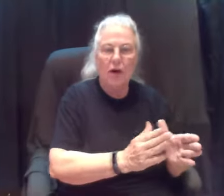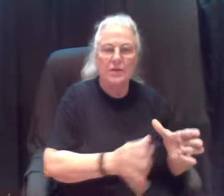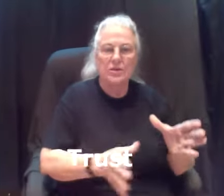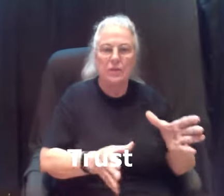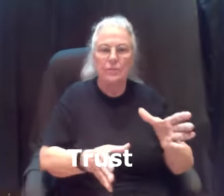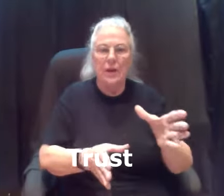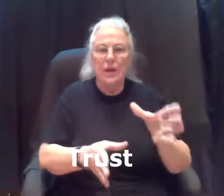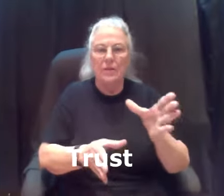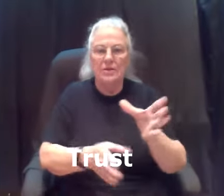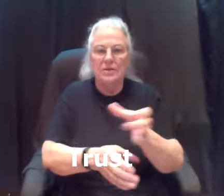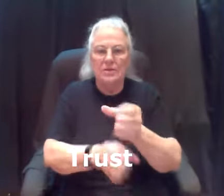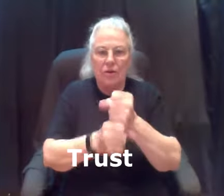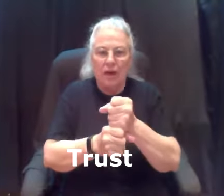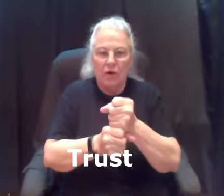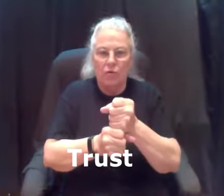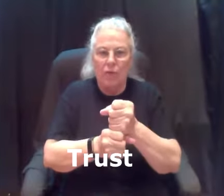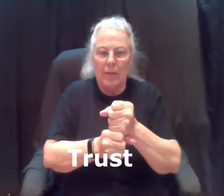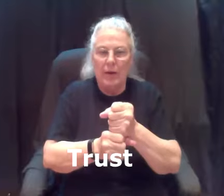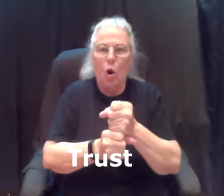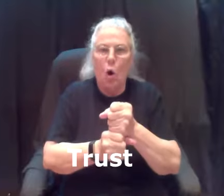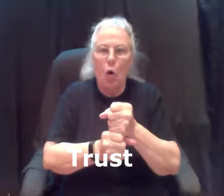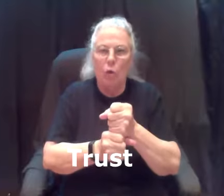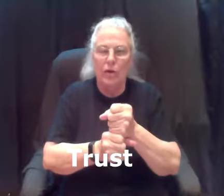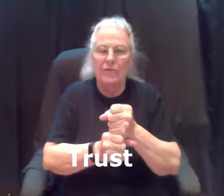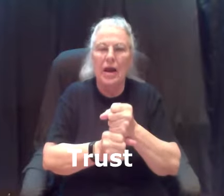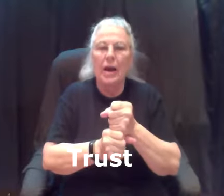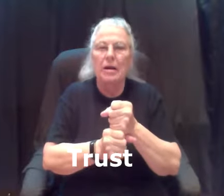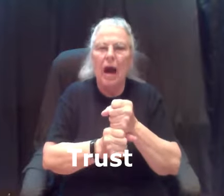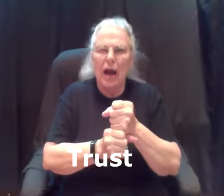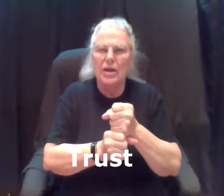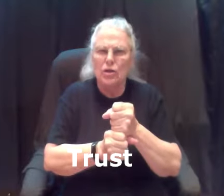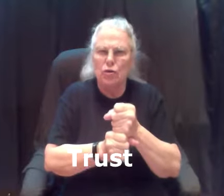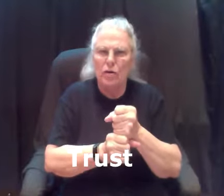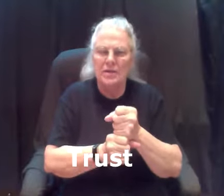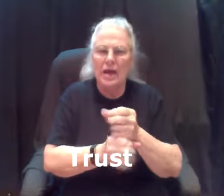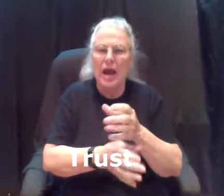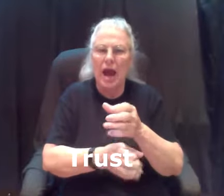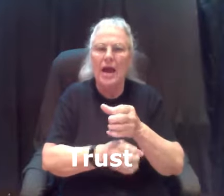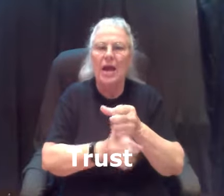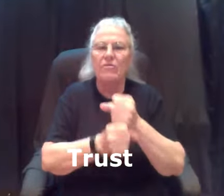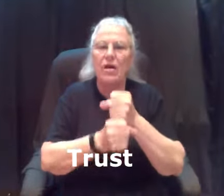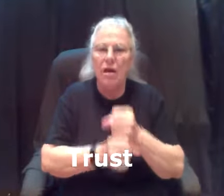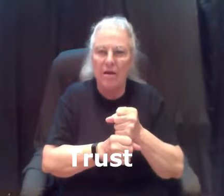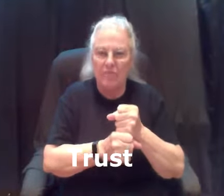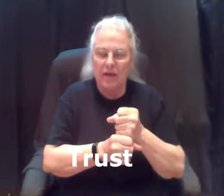Trust, that's like you're grabbing a hold of it. I can trust that. I have confidence